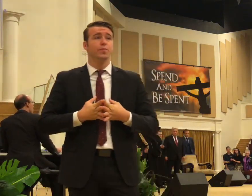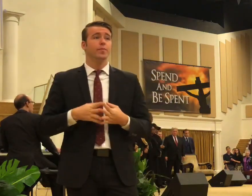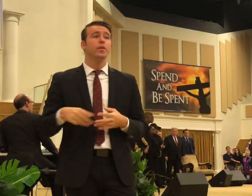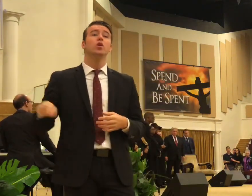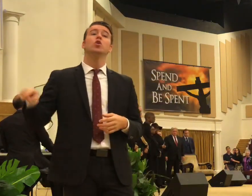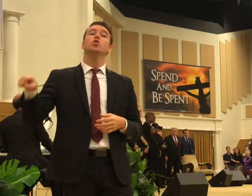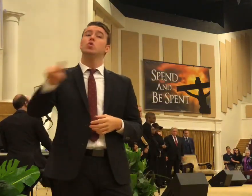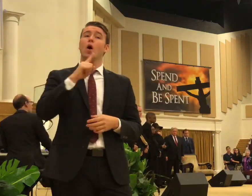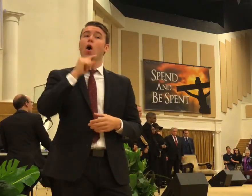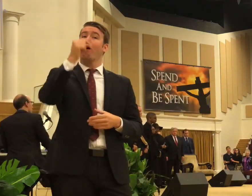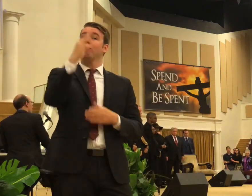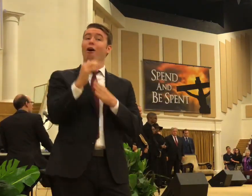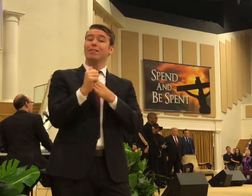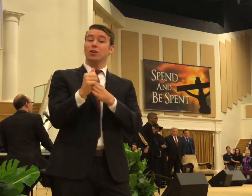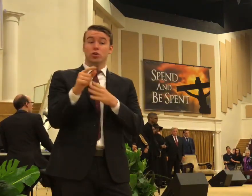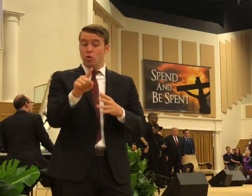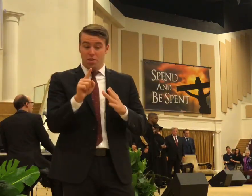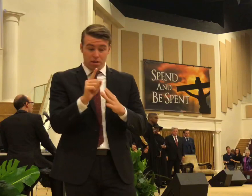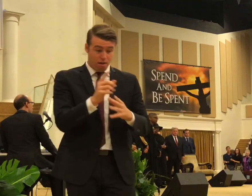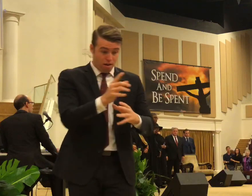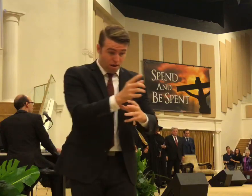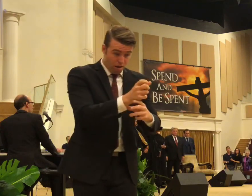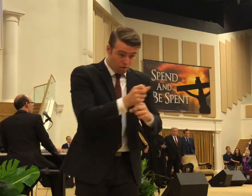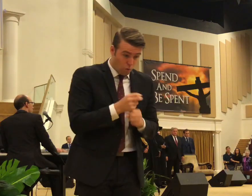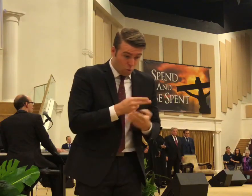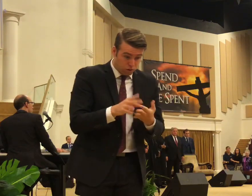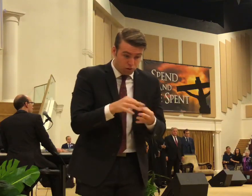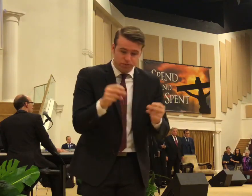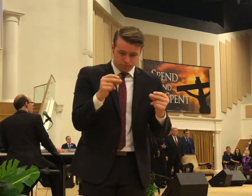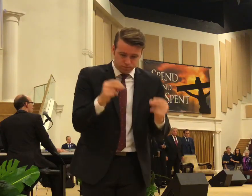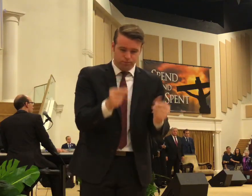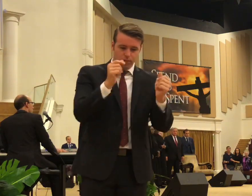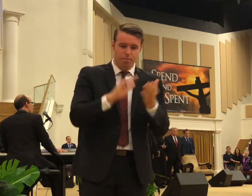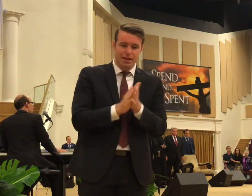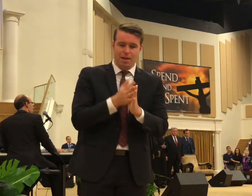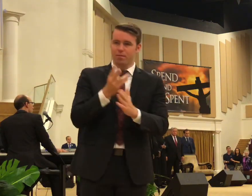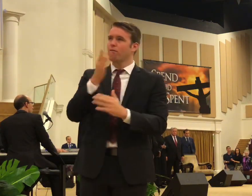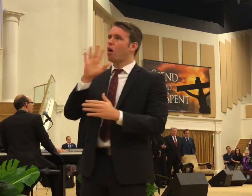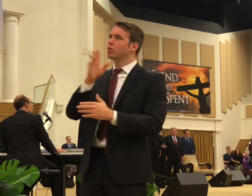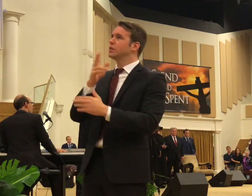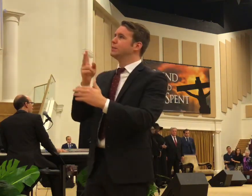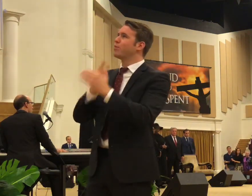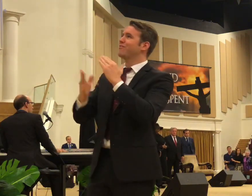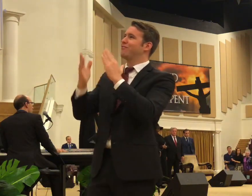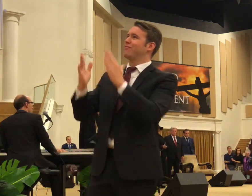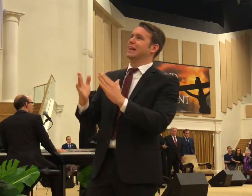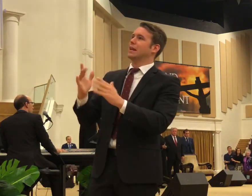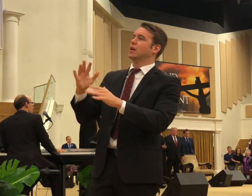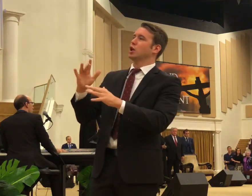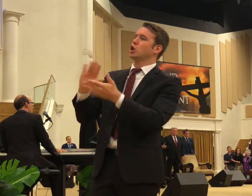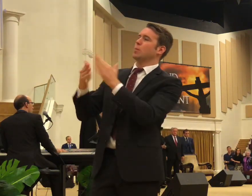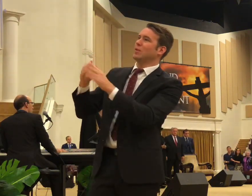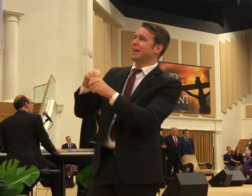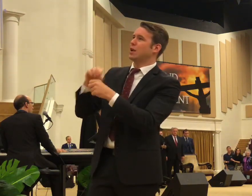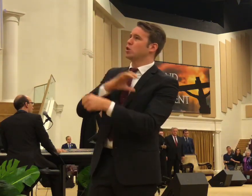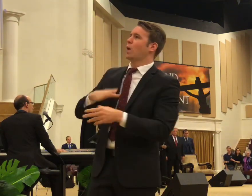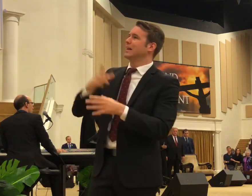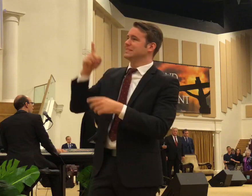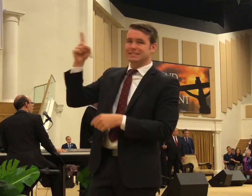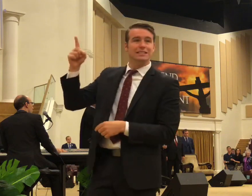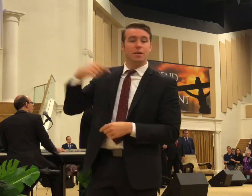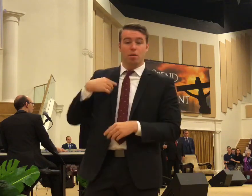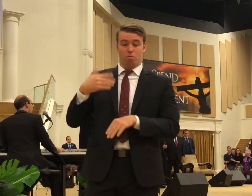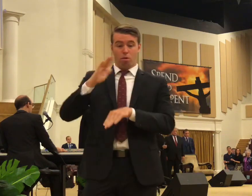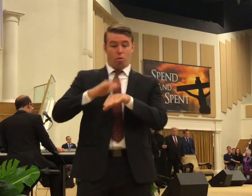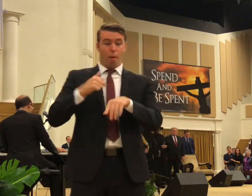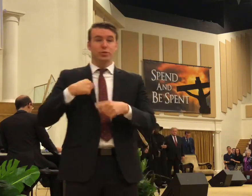You are a godly leader. The moment you got the Holy Ghost, you became a part of the prophetic community of Christ. You have been called to preach the